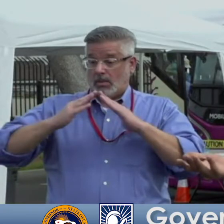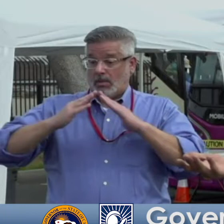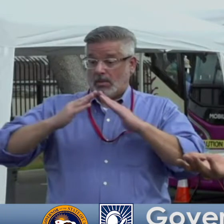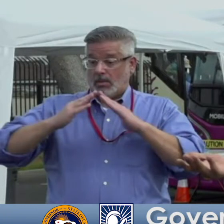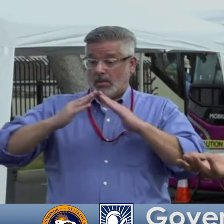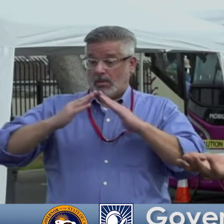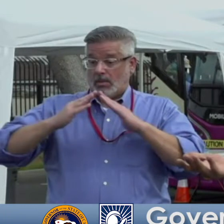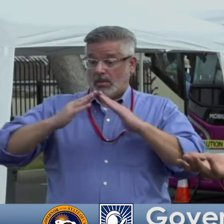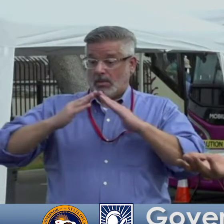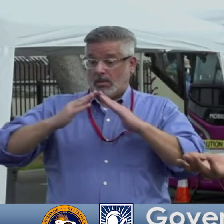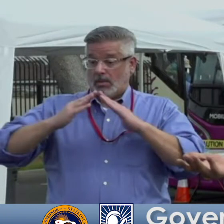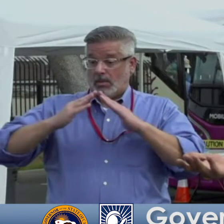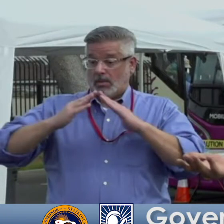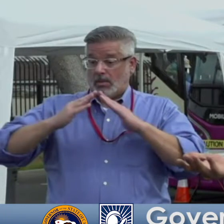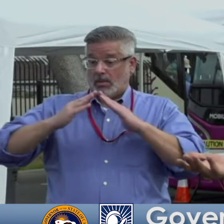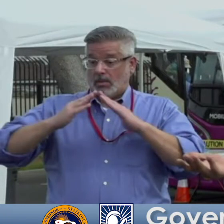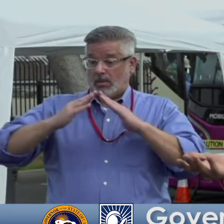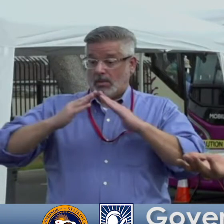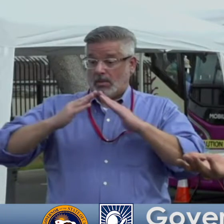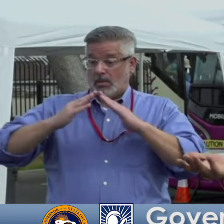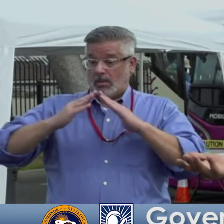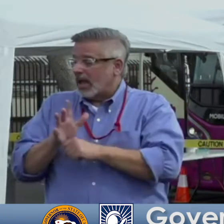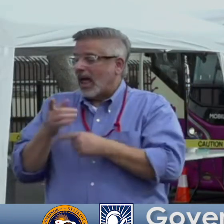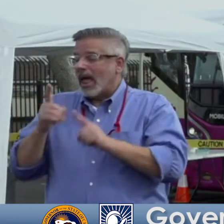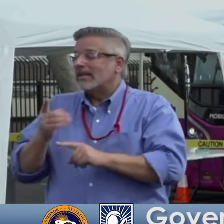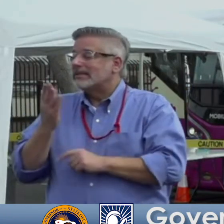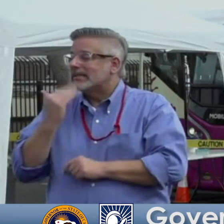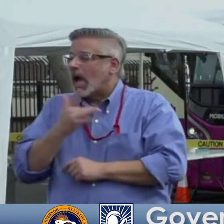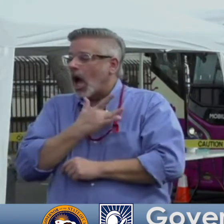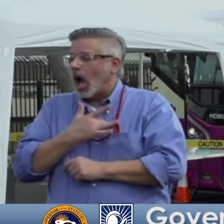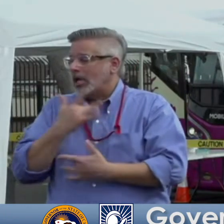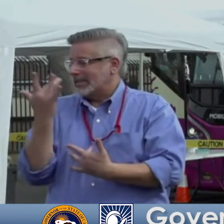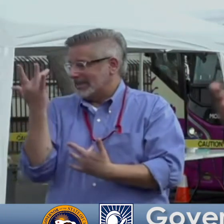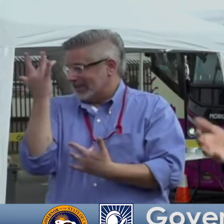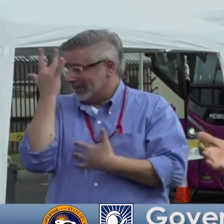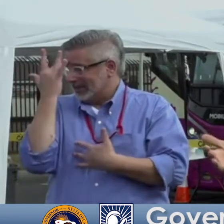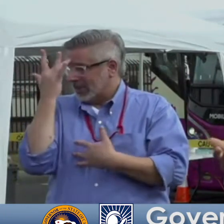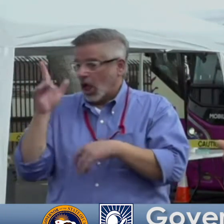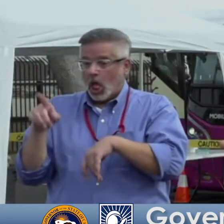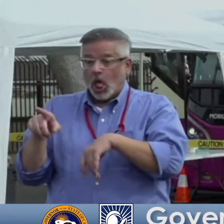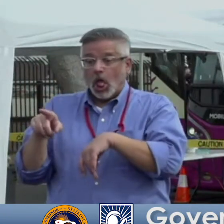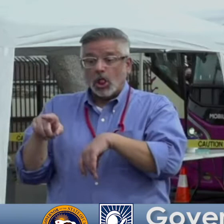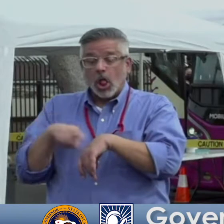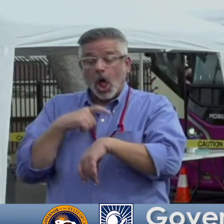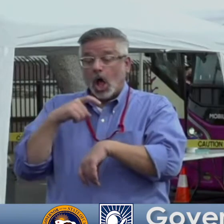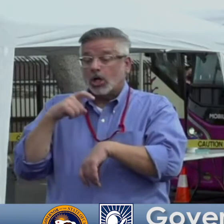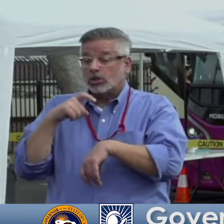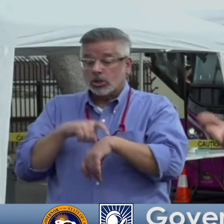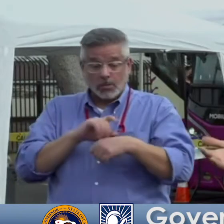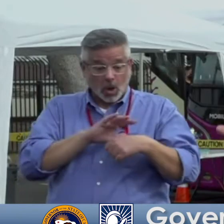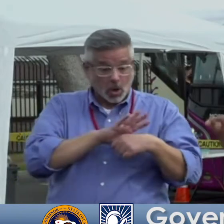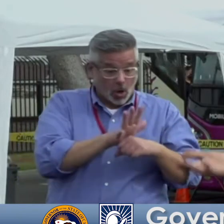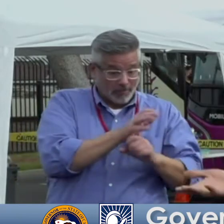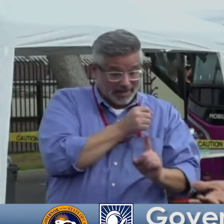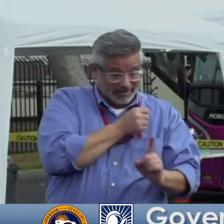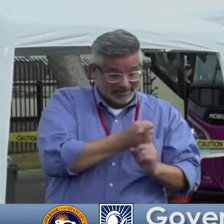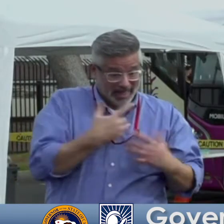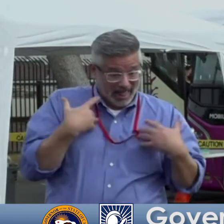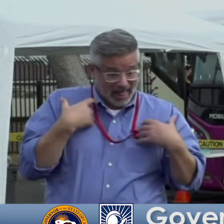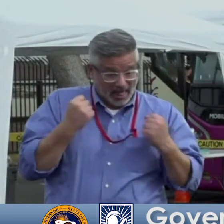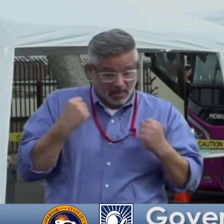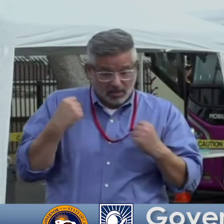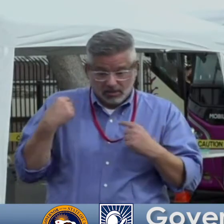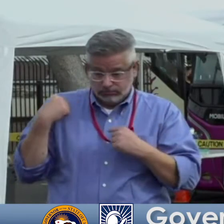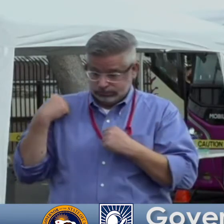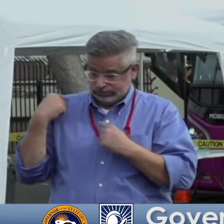COVID on other chronic diseases, whether that's diabetes or heart disease. So the long-term implications of COVID is something we absolutely need